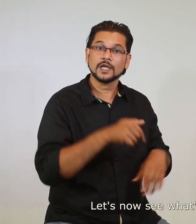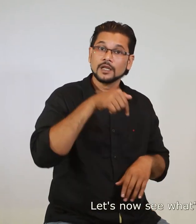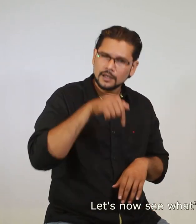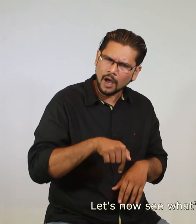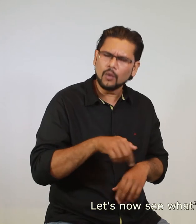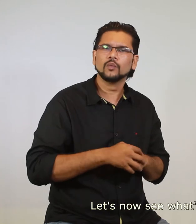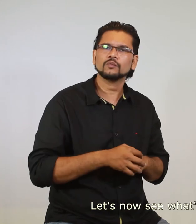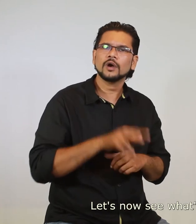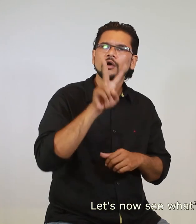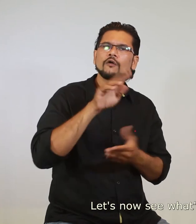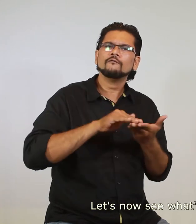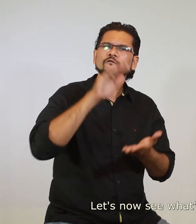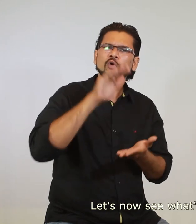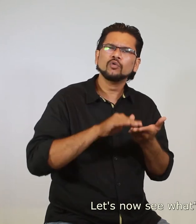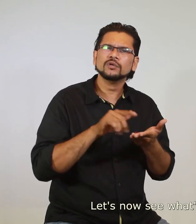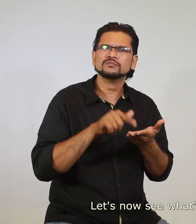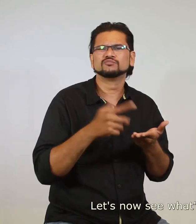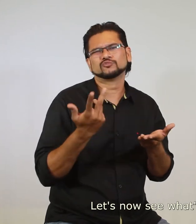Let's now see what's volume.